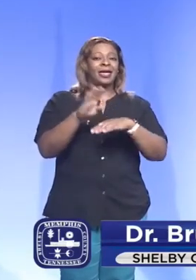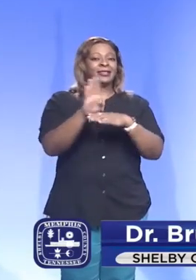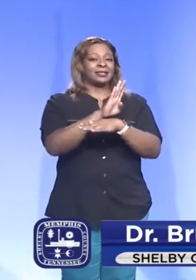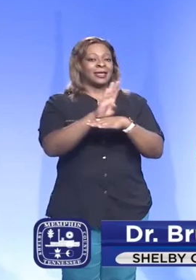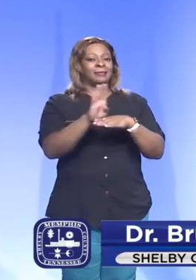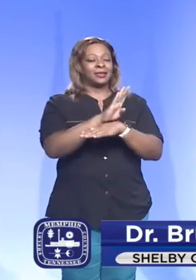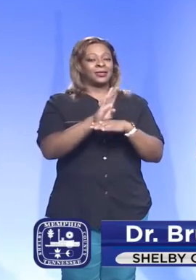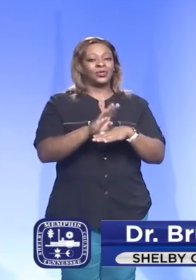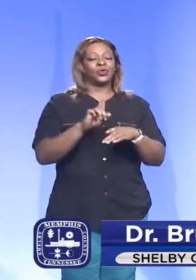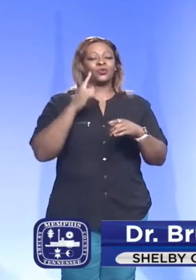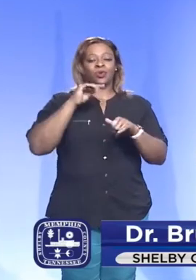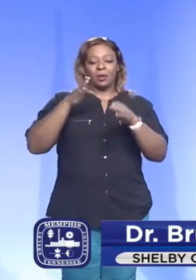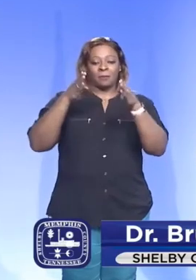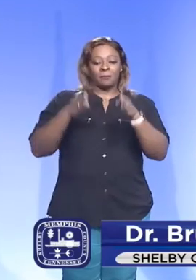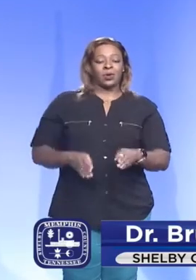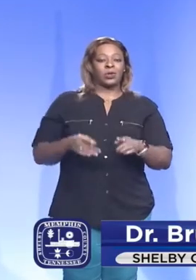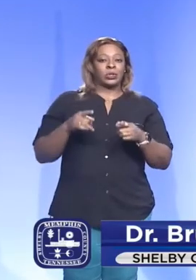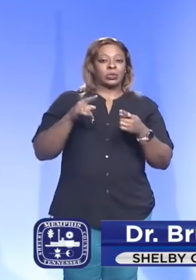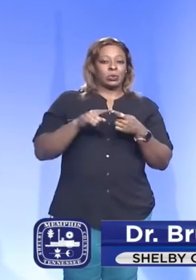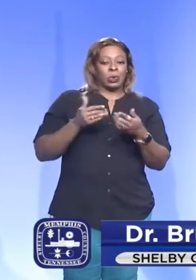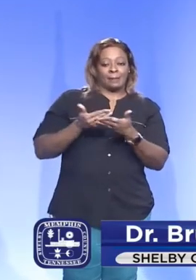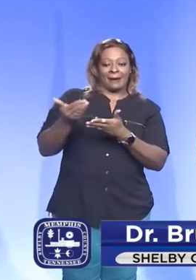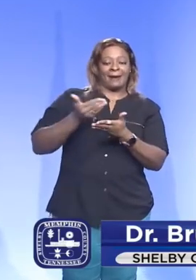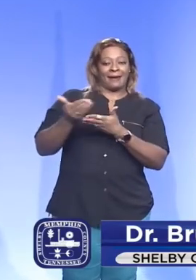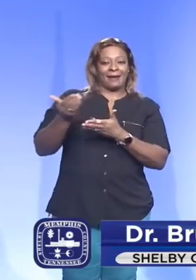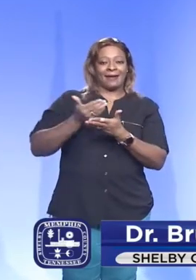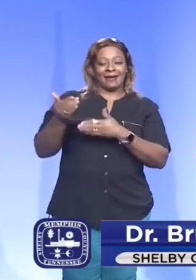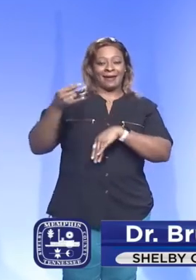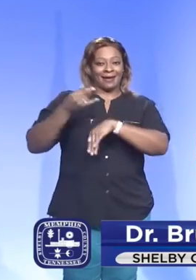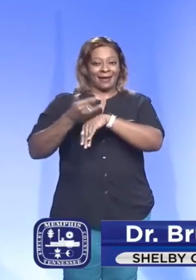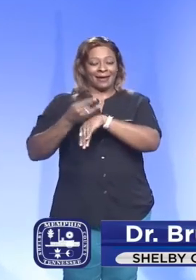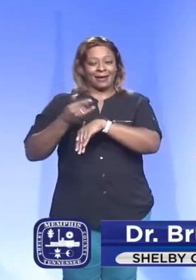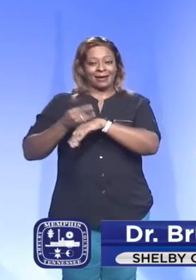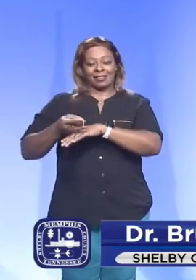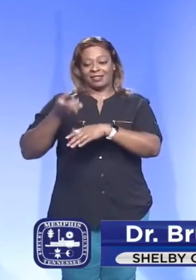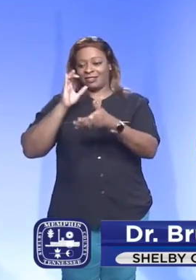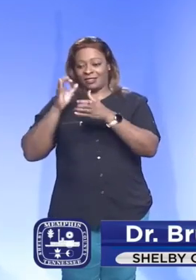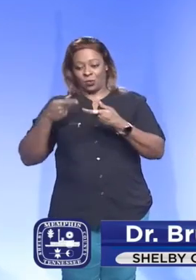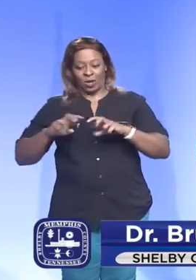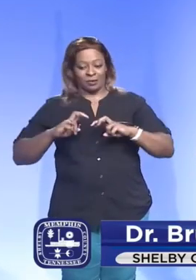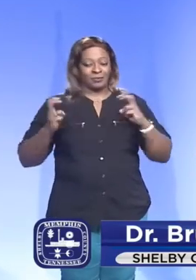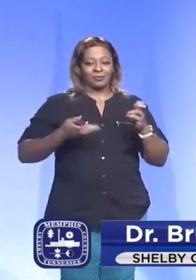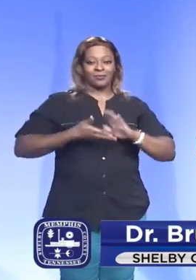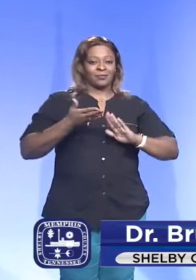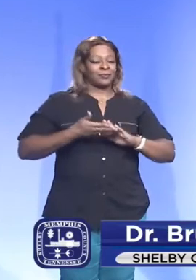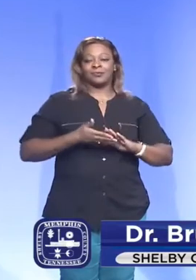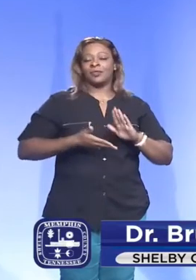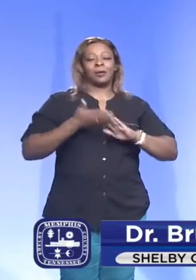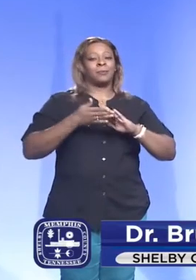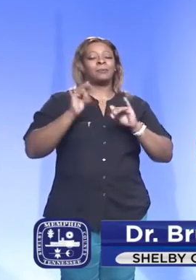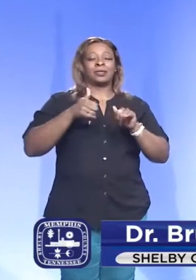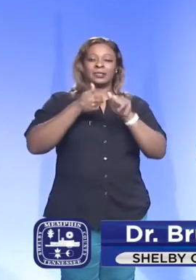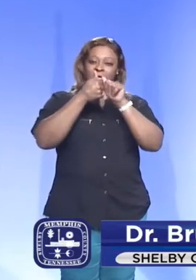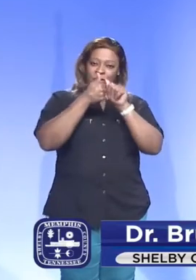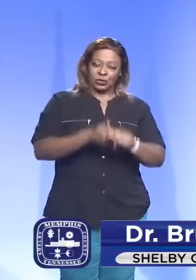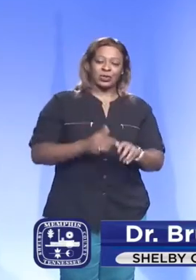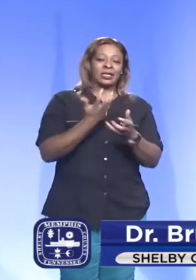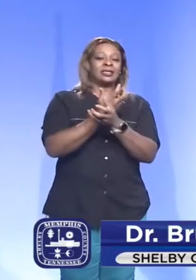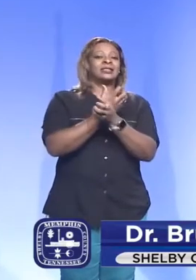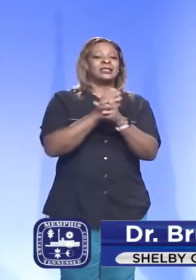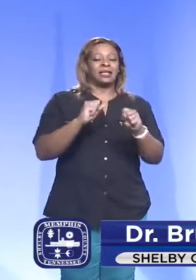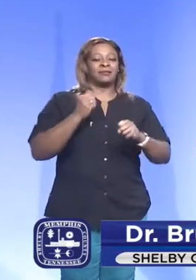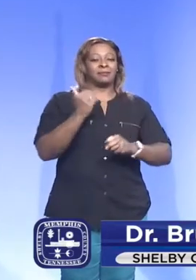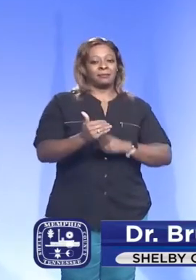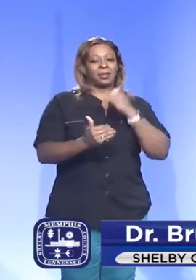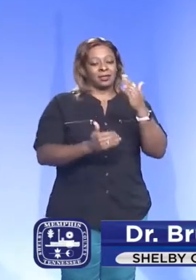establishment in order for persons to go buy alcoholic beverage. Operators must adhere to the safety measures